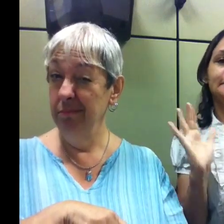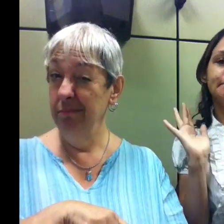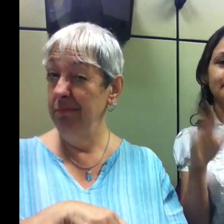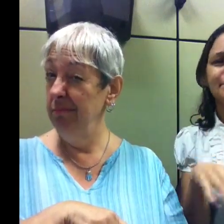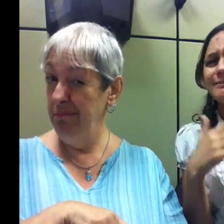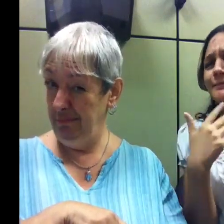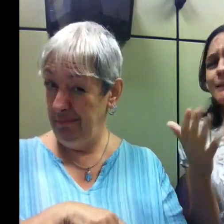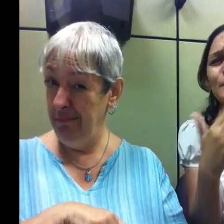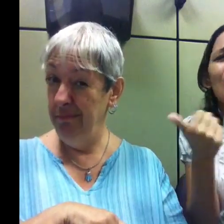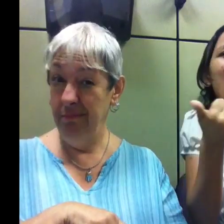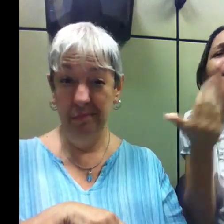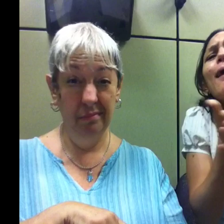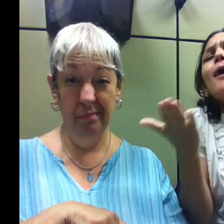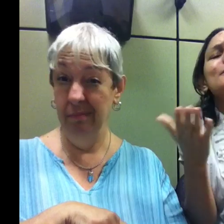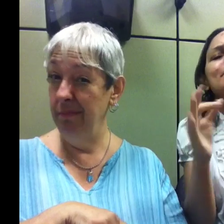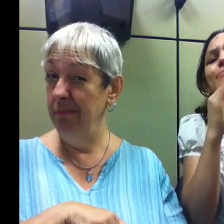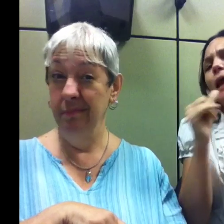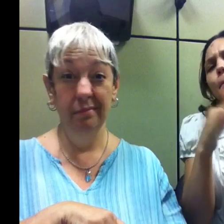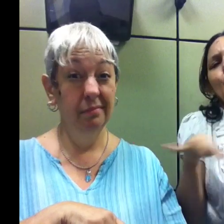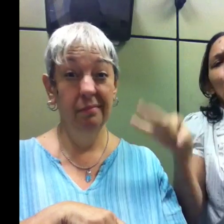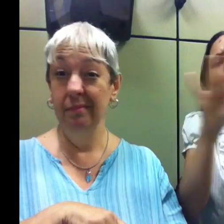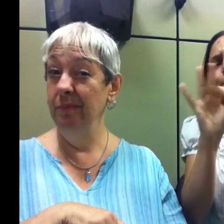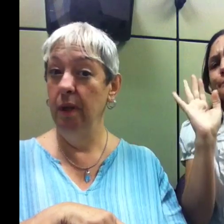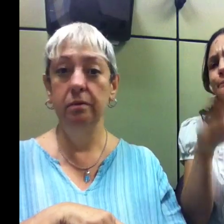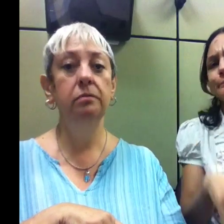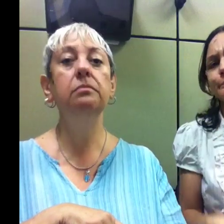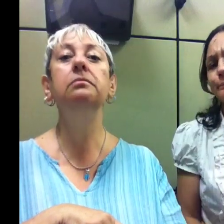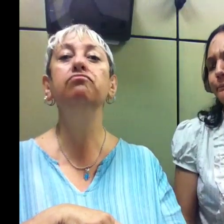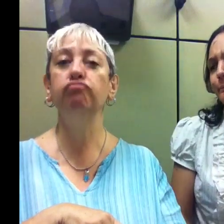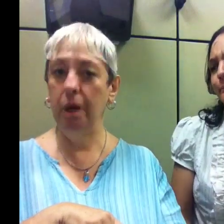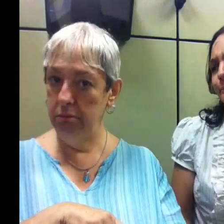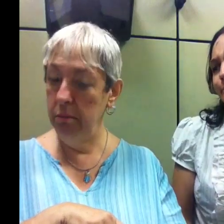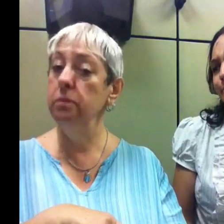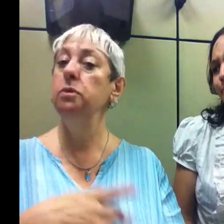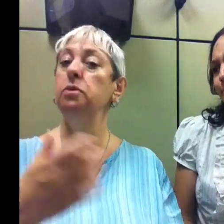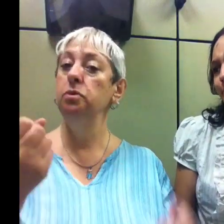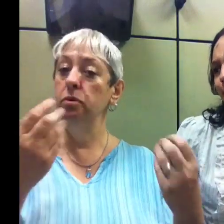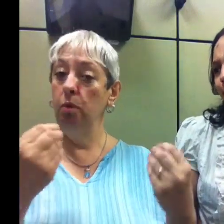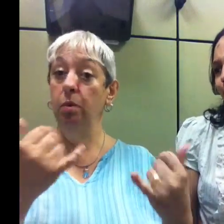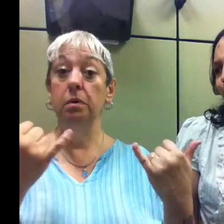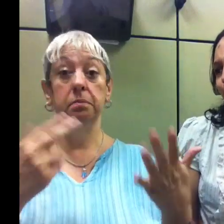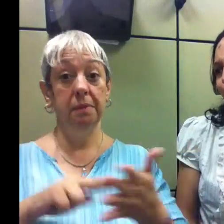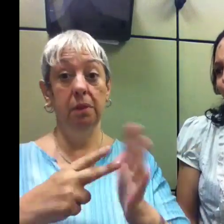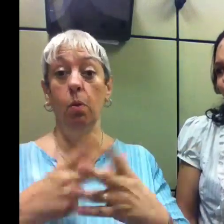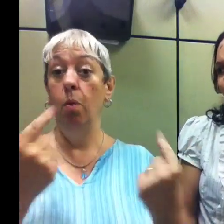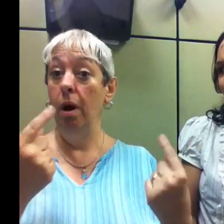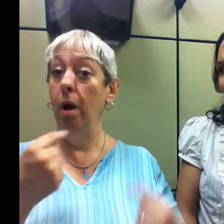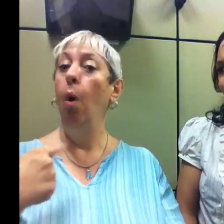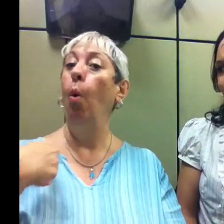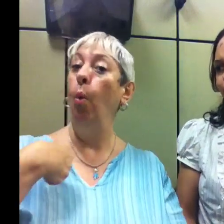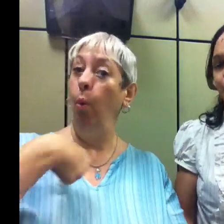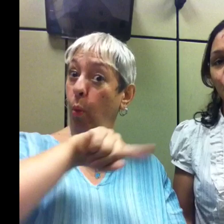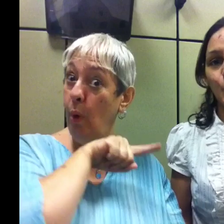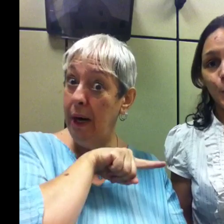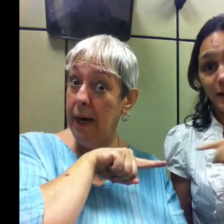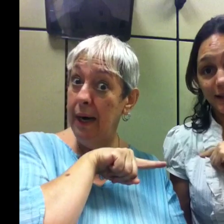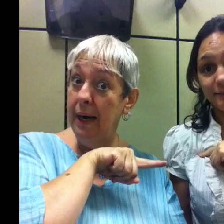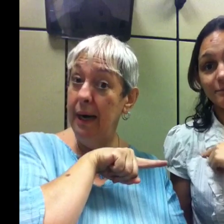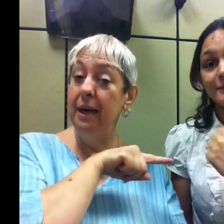And then figure what I need for massages for, like, and 2 more boutiques, 4 more boutiques for our grandparents. Yeah, I would